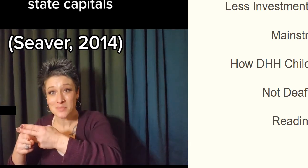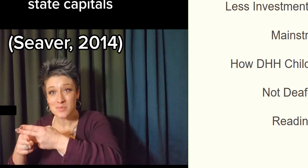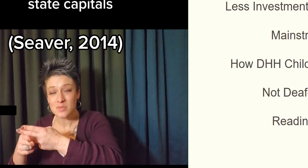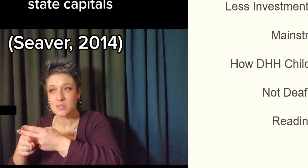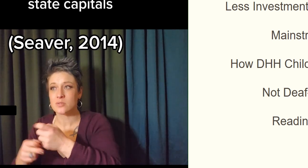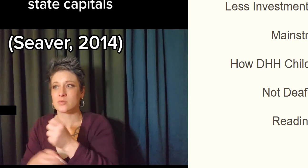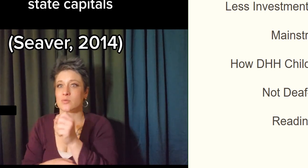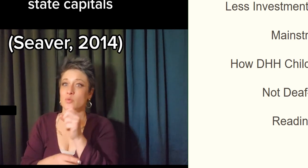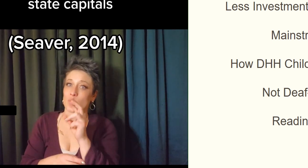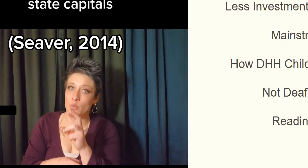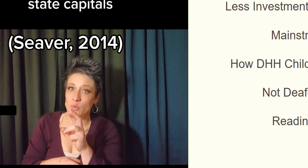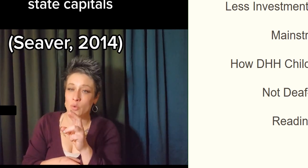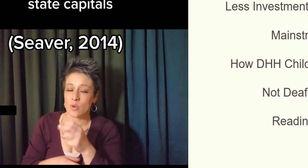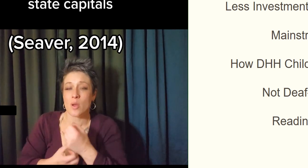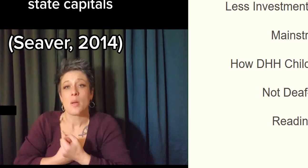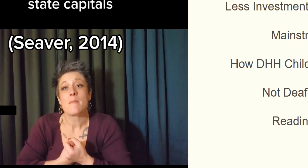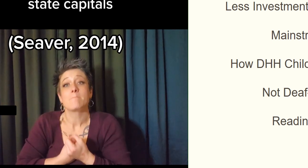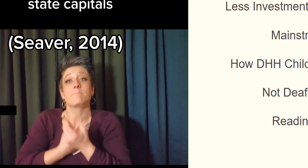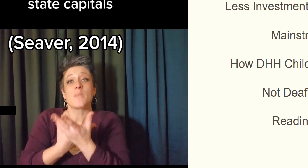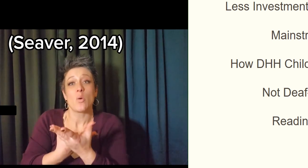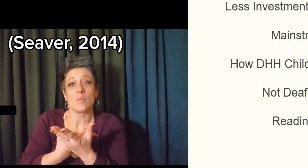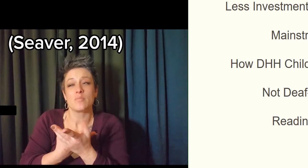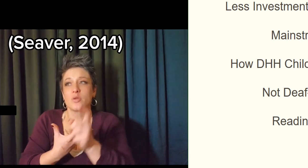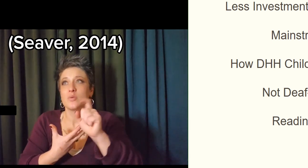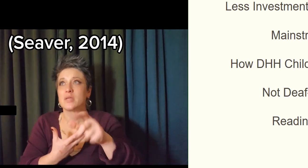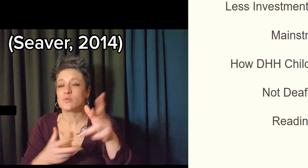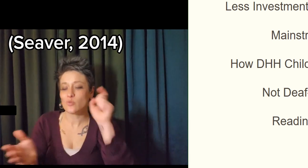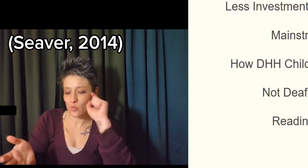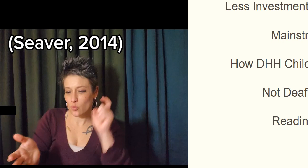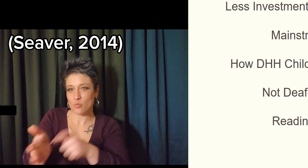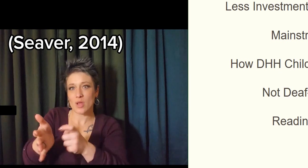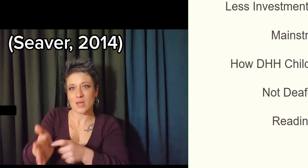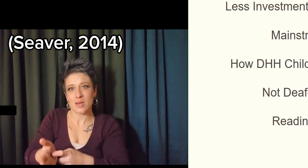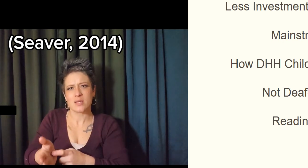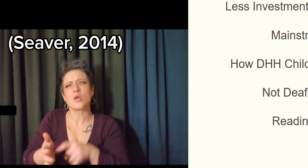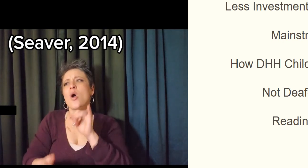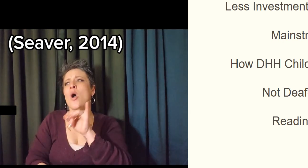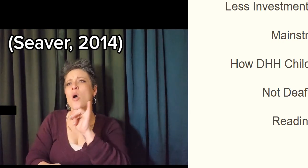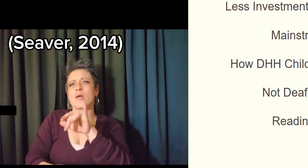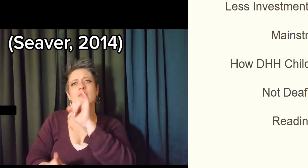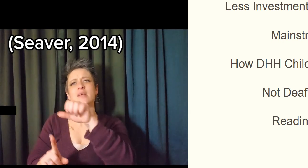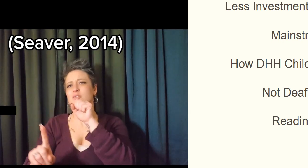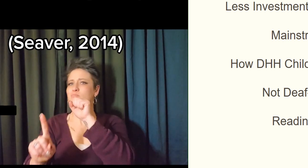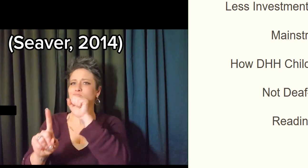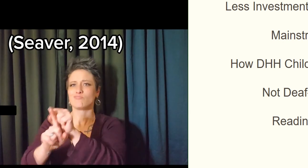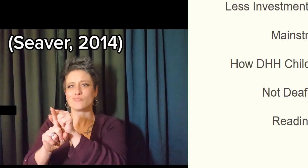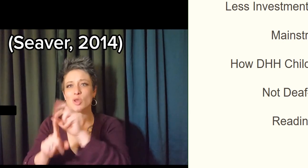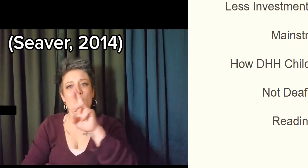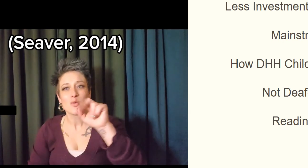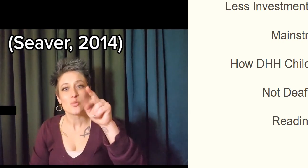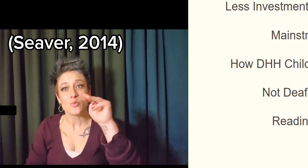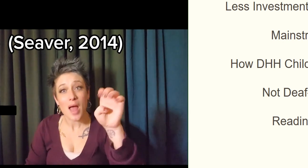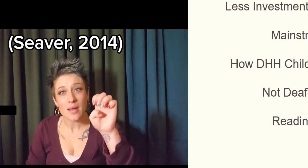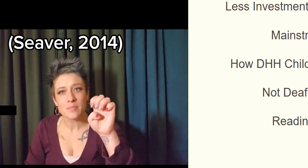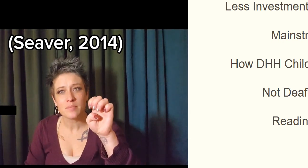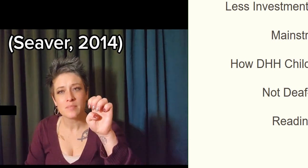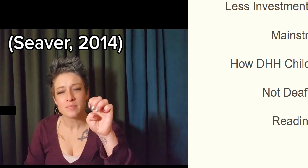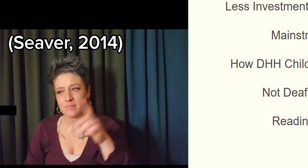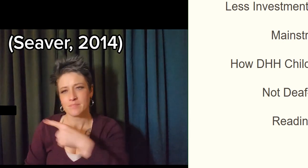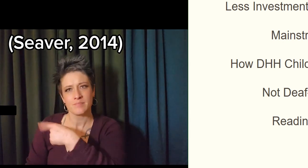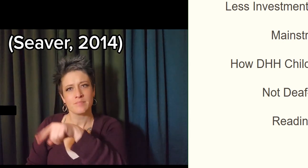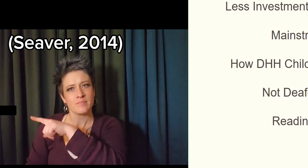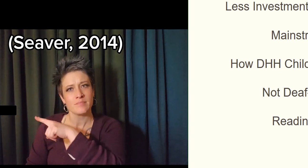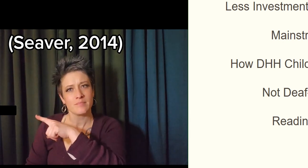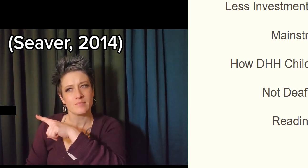song to help you memorize the state capitals or the names of the states, or you're doing poetry where you need to recognize